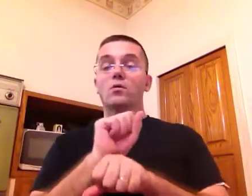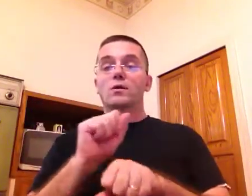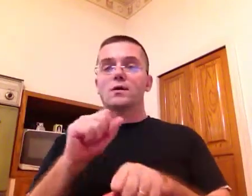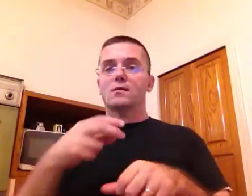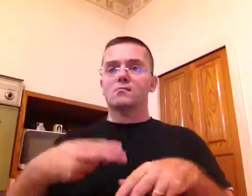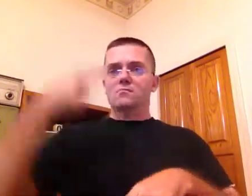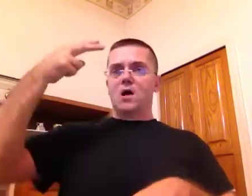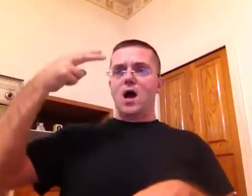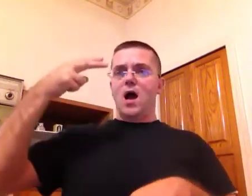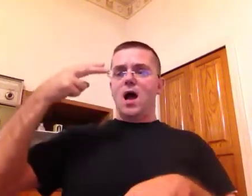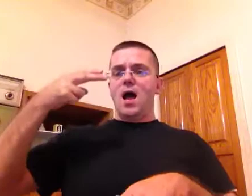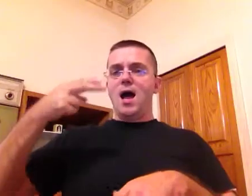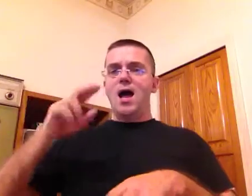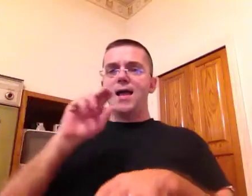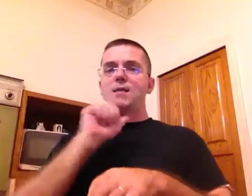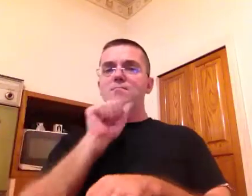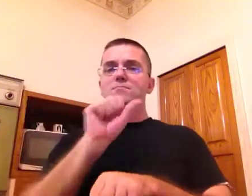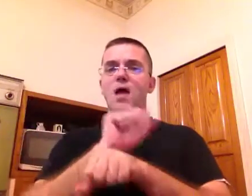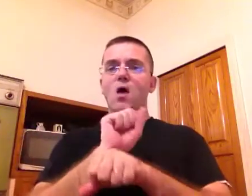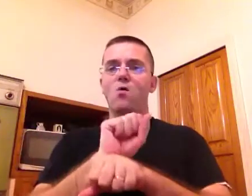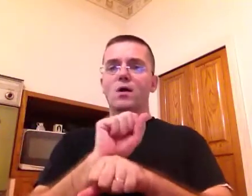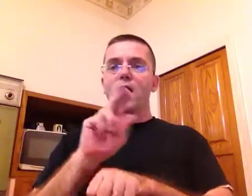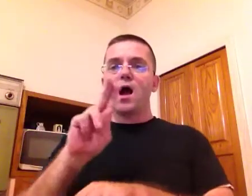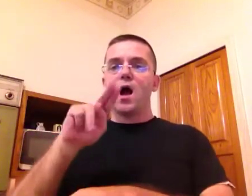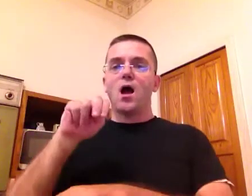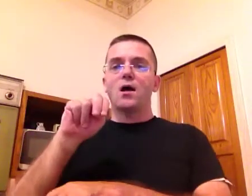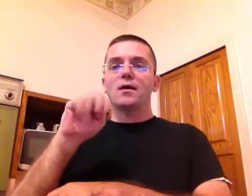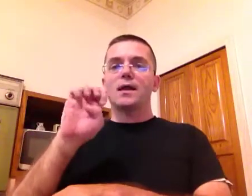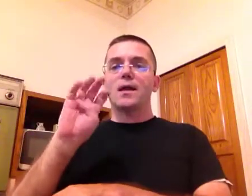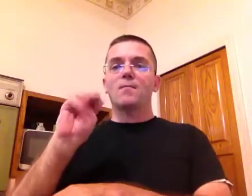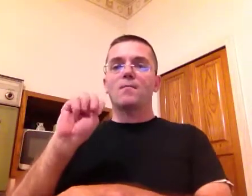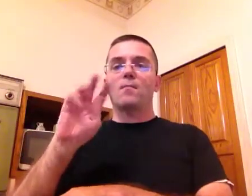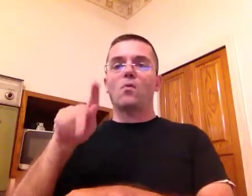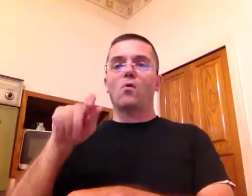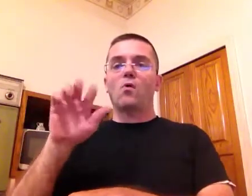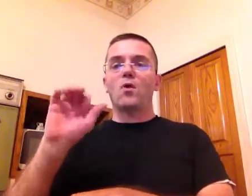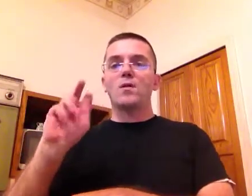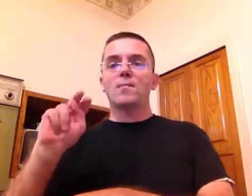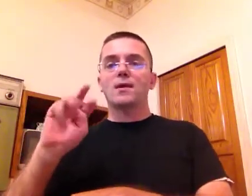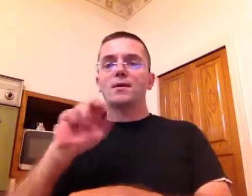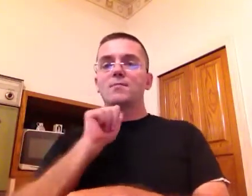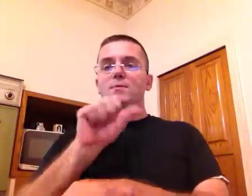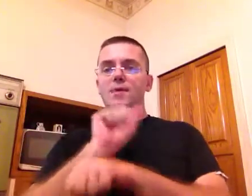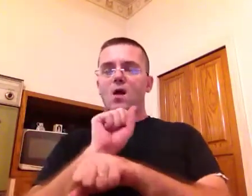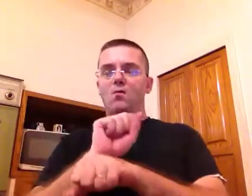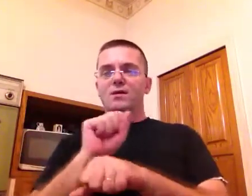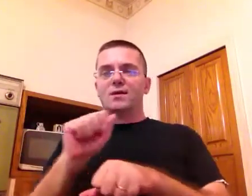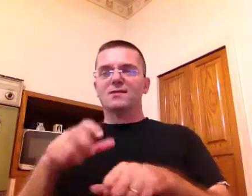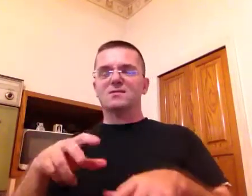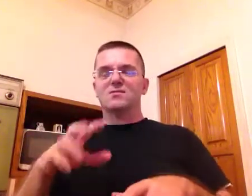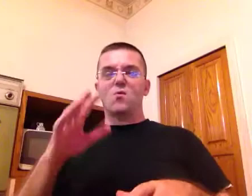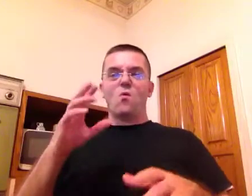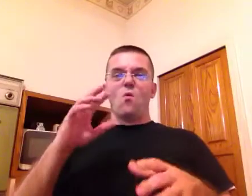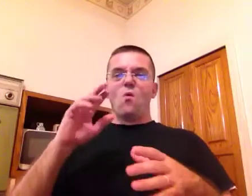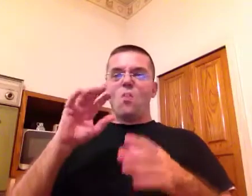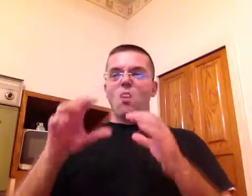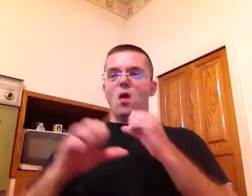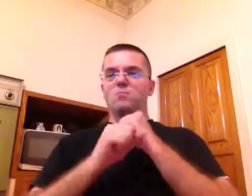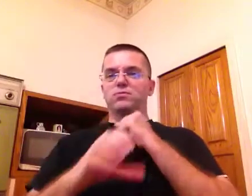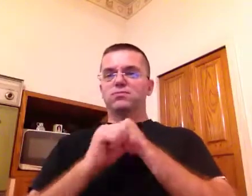media is going to spend this next week talking about how bad the economy is. And I got to tell you, it's